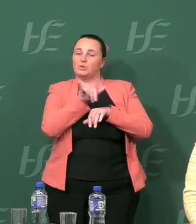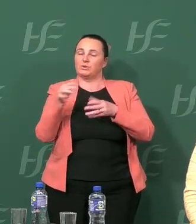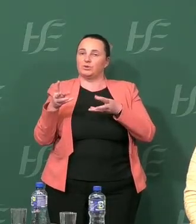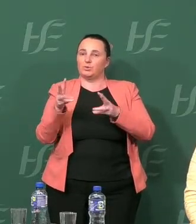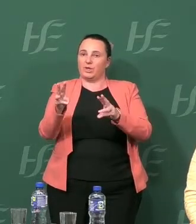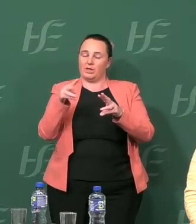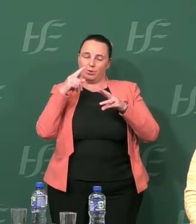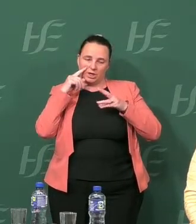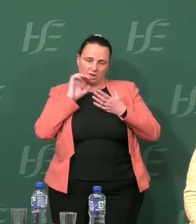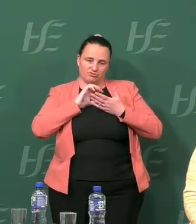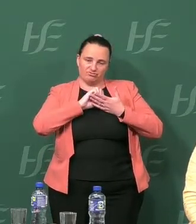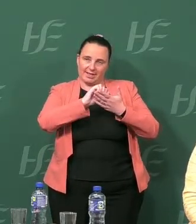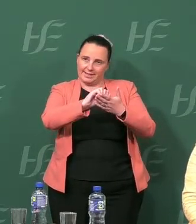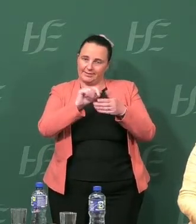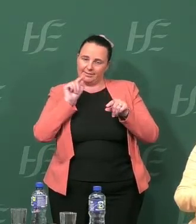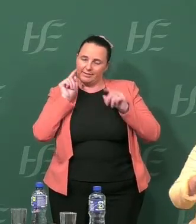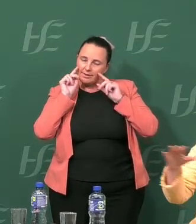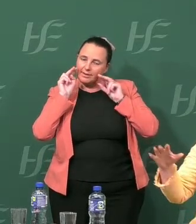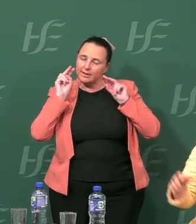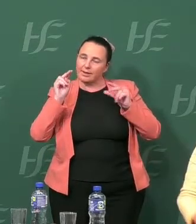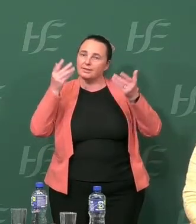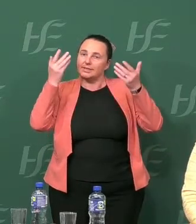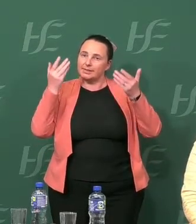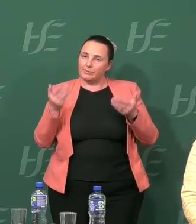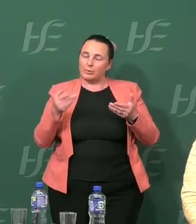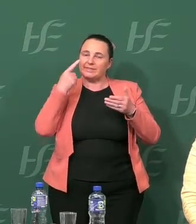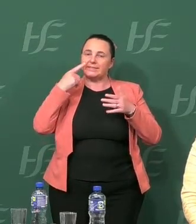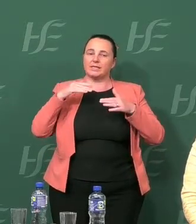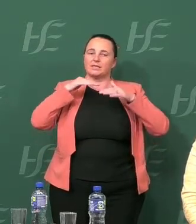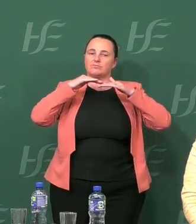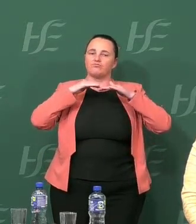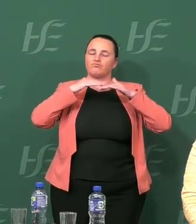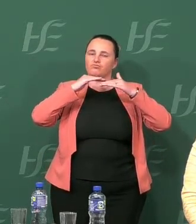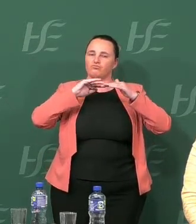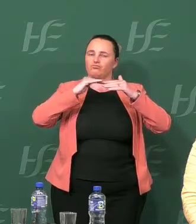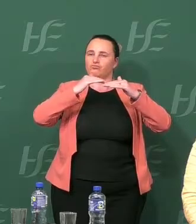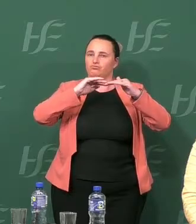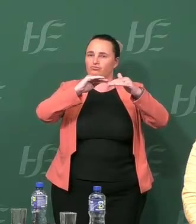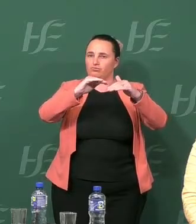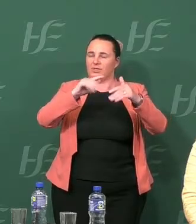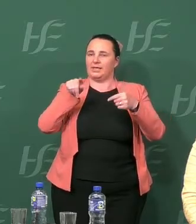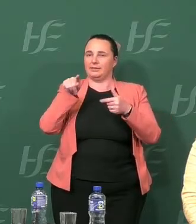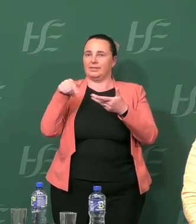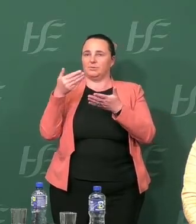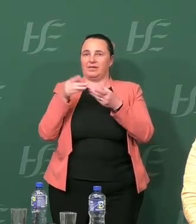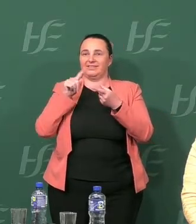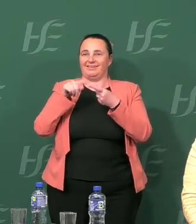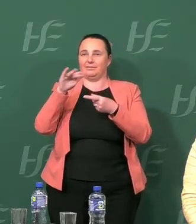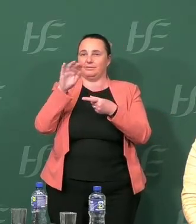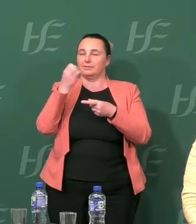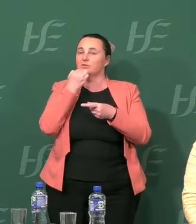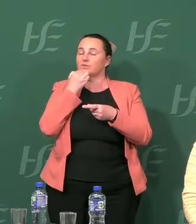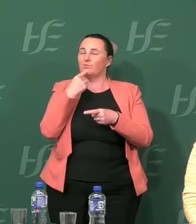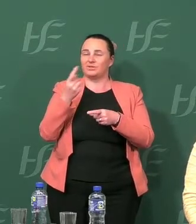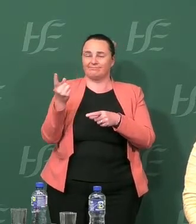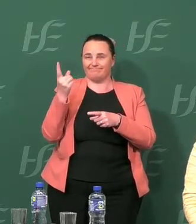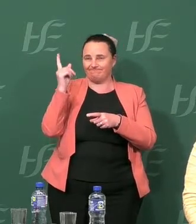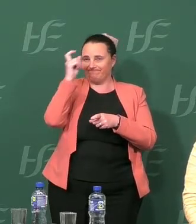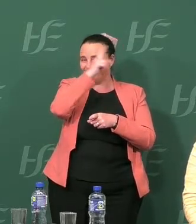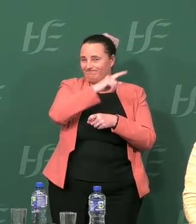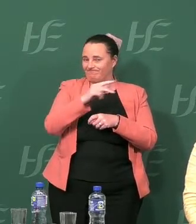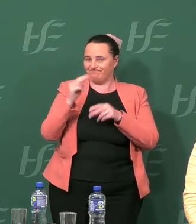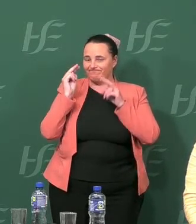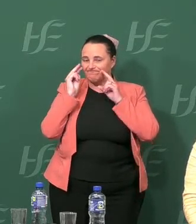And at the moment, we are seeing a steadying in both the demand and in the case numbers. But it's difficult to